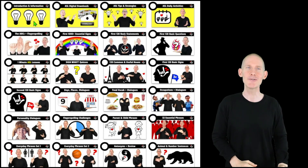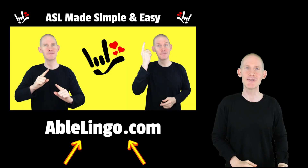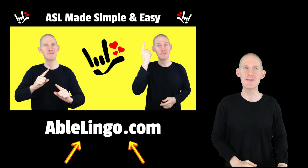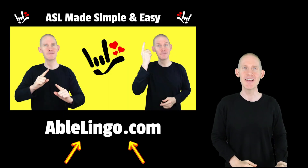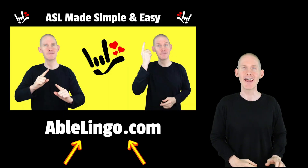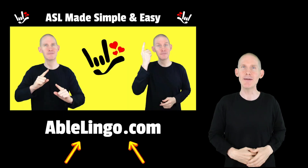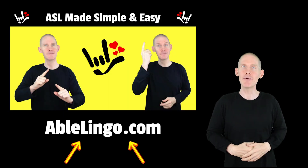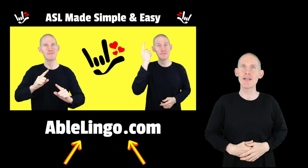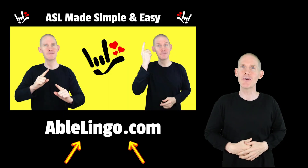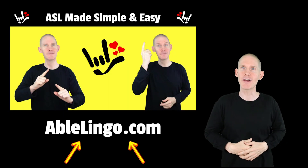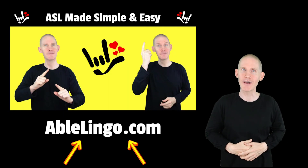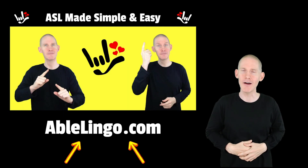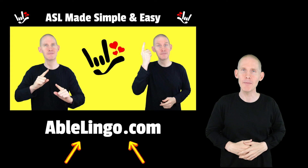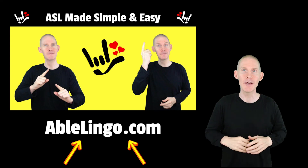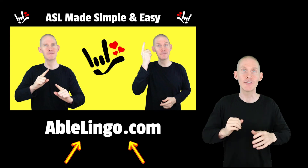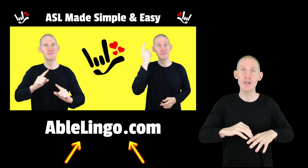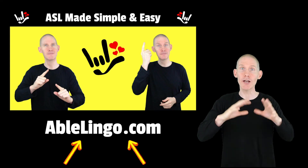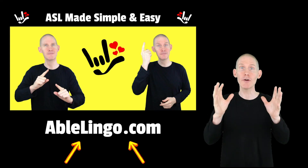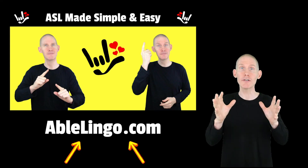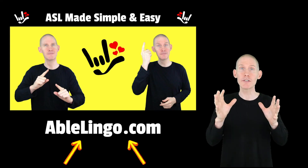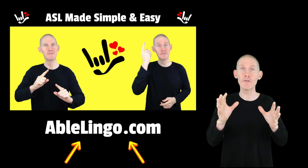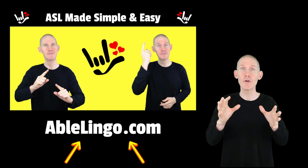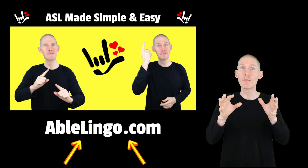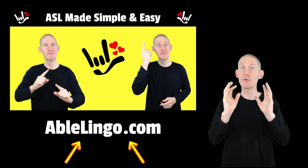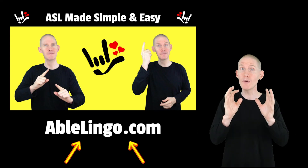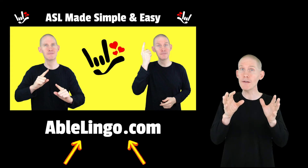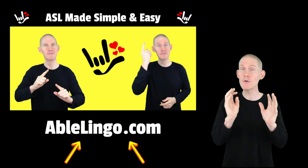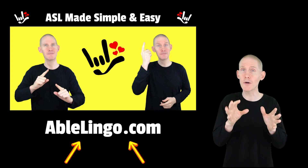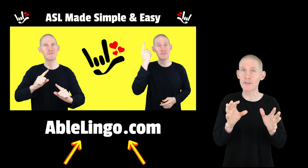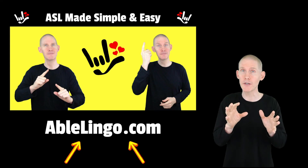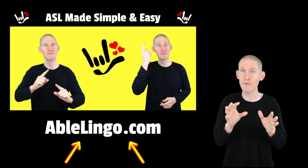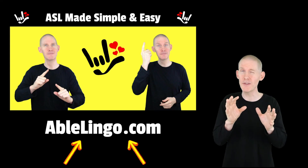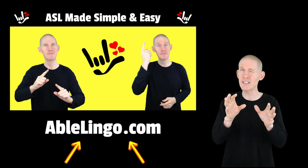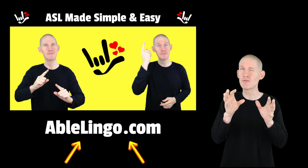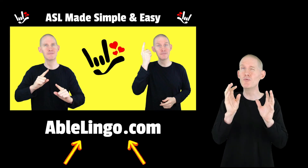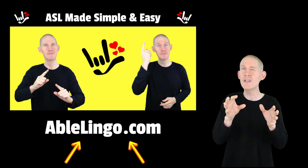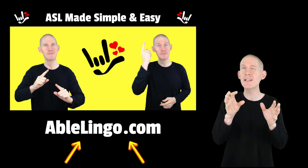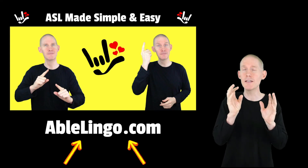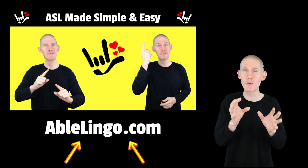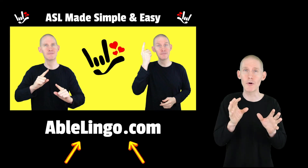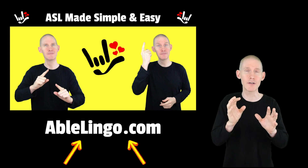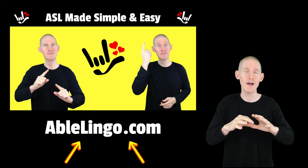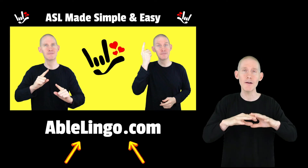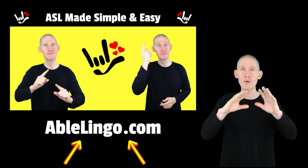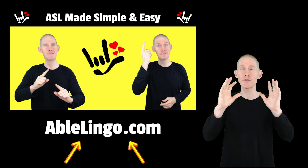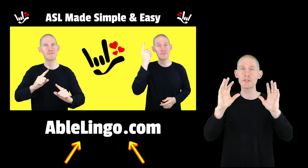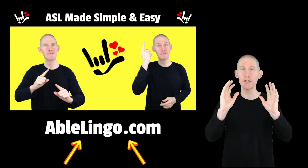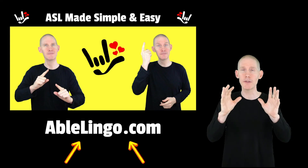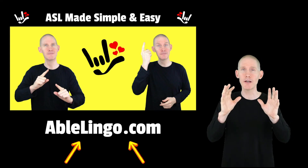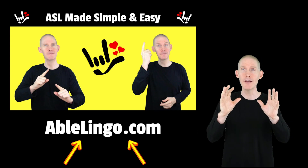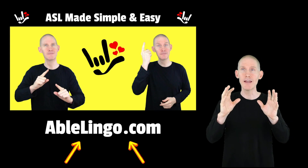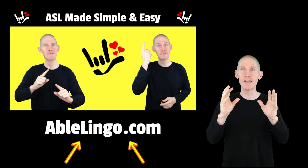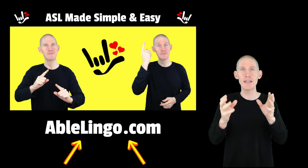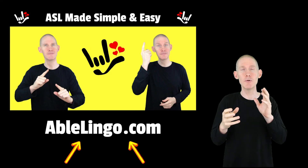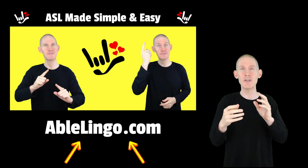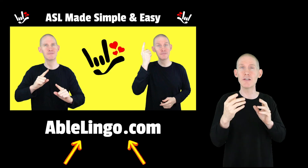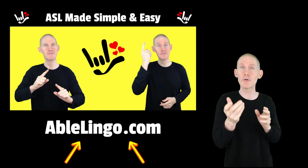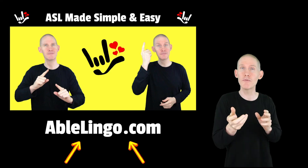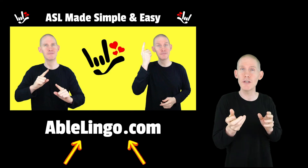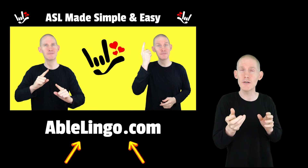to ablelingo.com, check out our stuff, preview our stuff. This is really important. A lot of courses out there, they give you an intro video